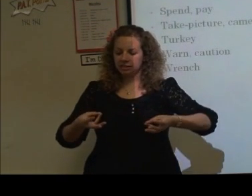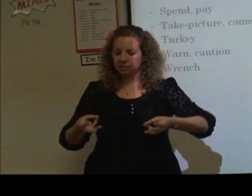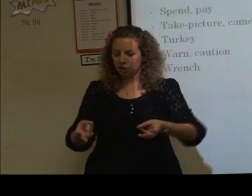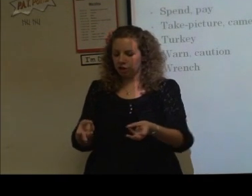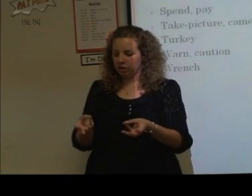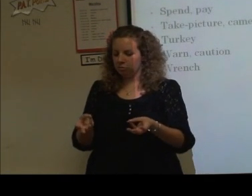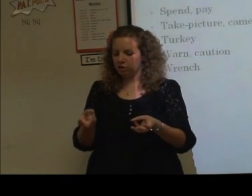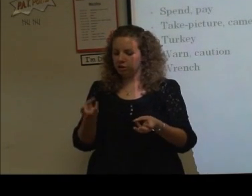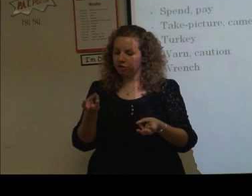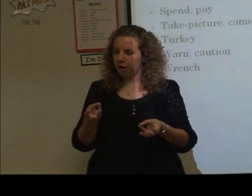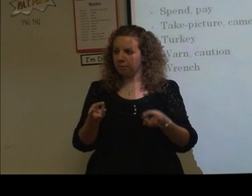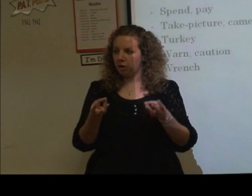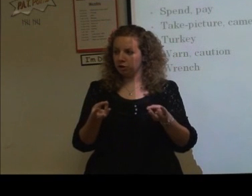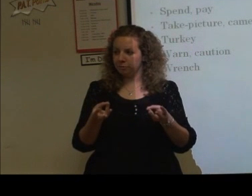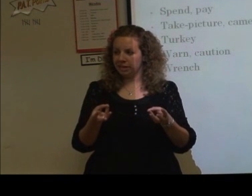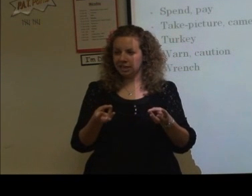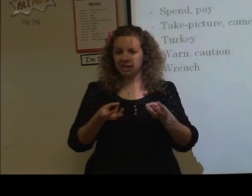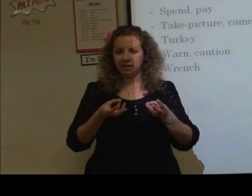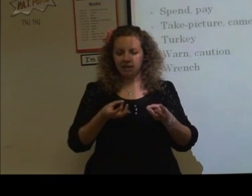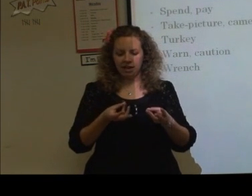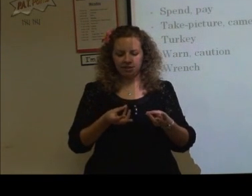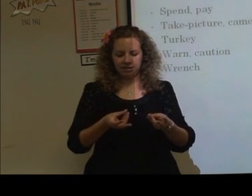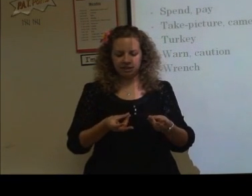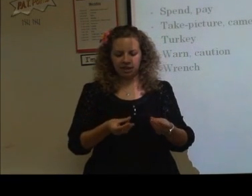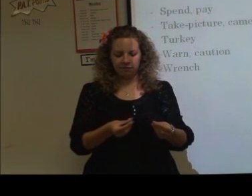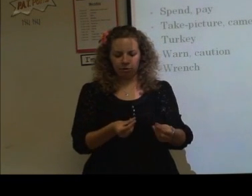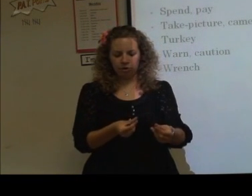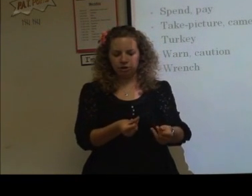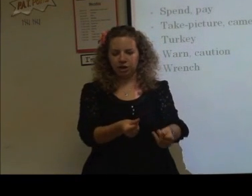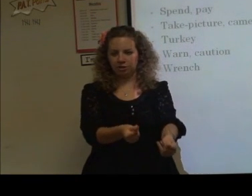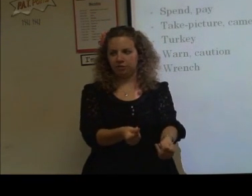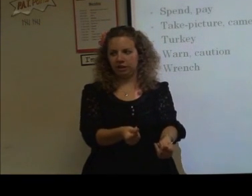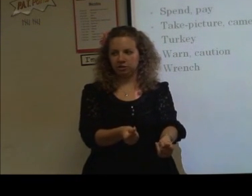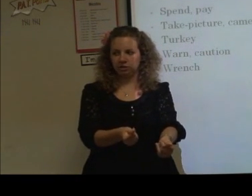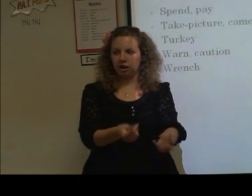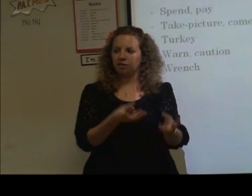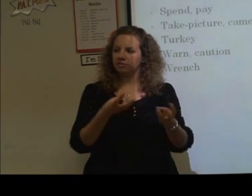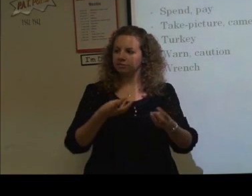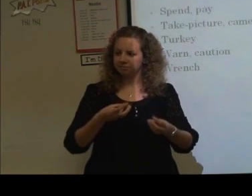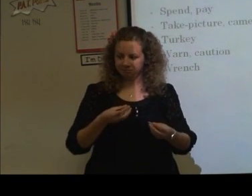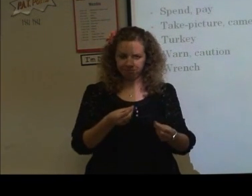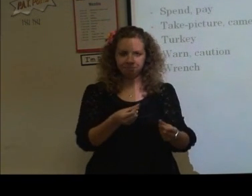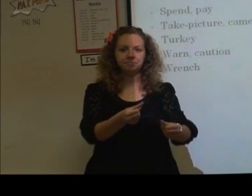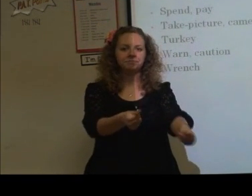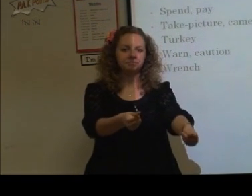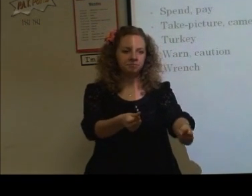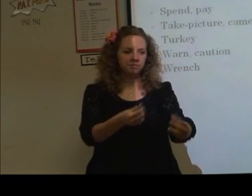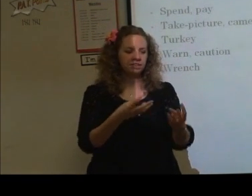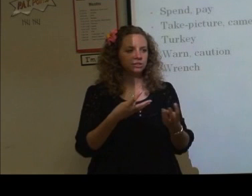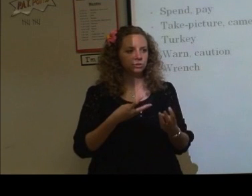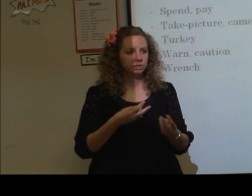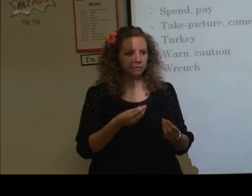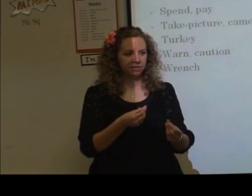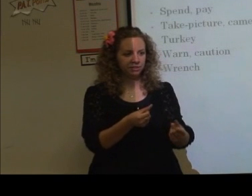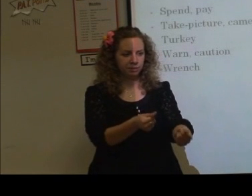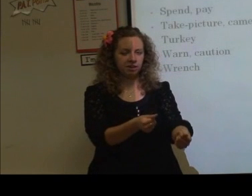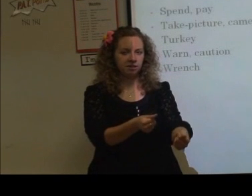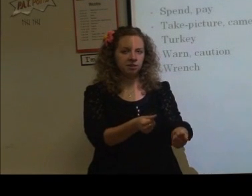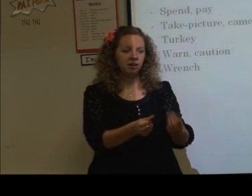going to start with your thumb on your pinky and then slide forward to your other fingers and off. So spend this way.